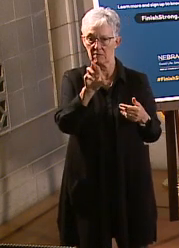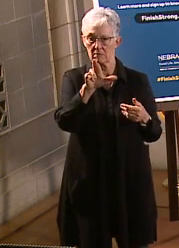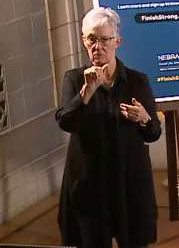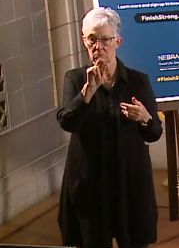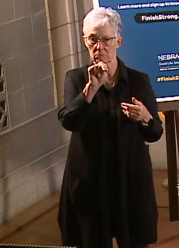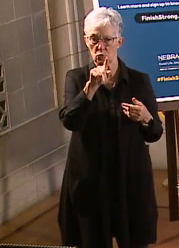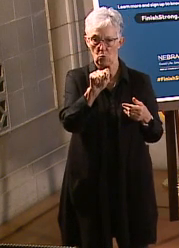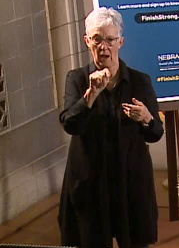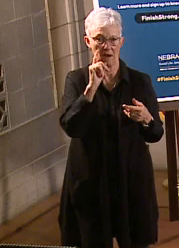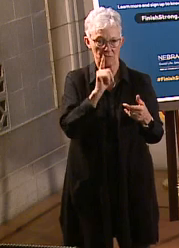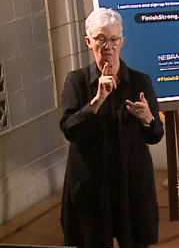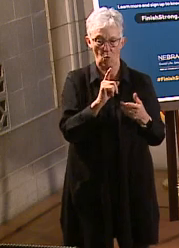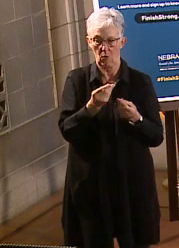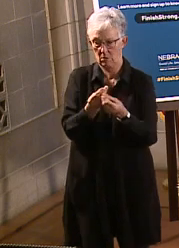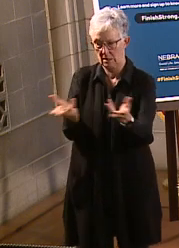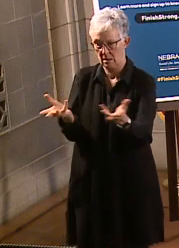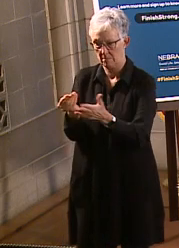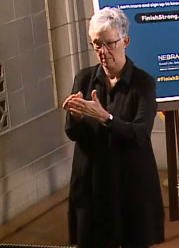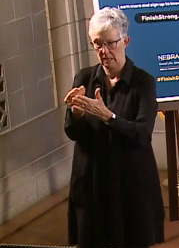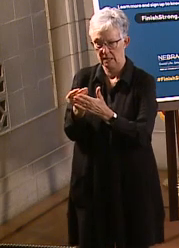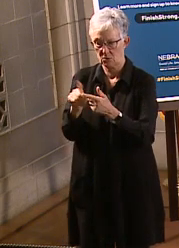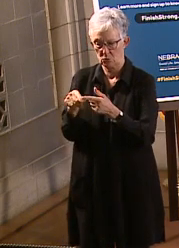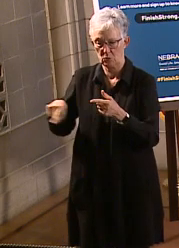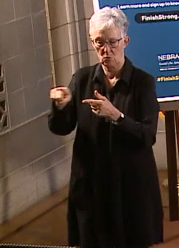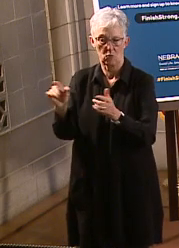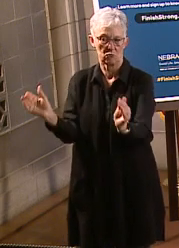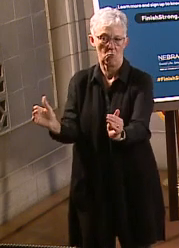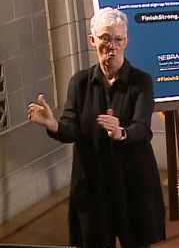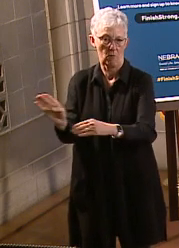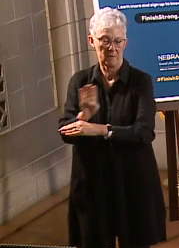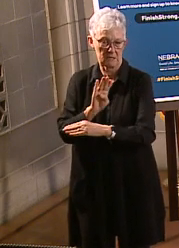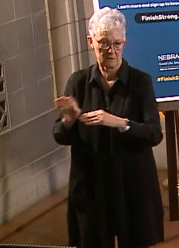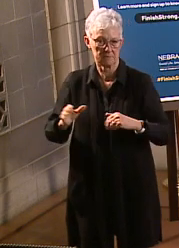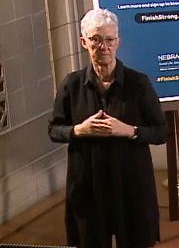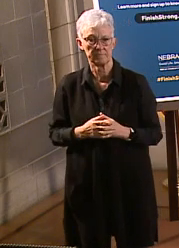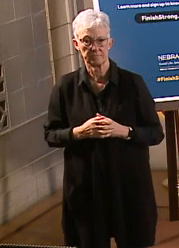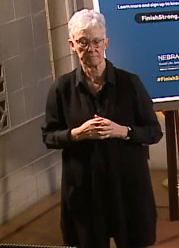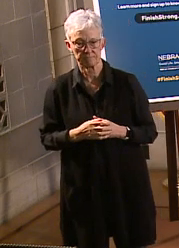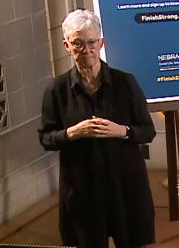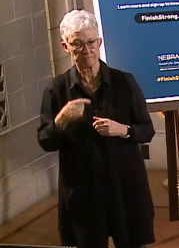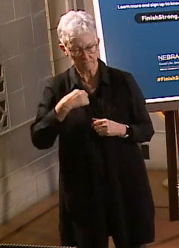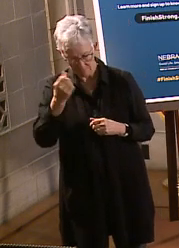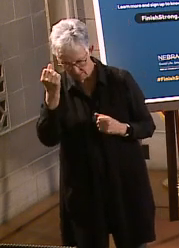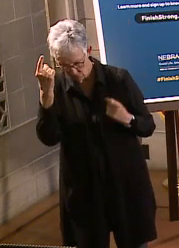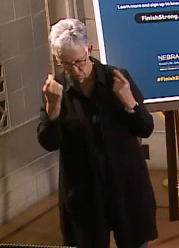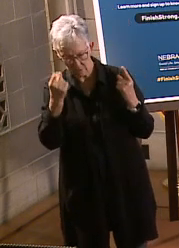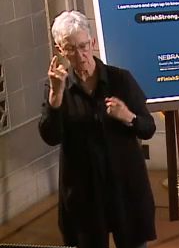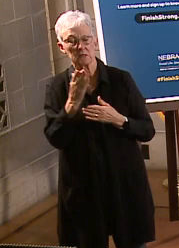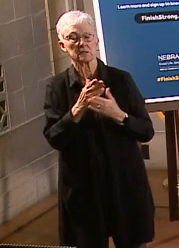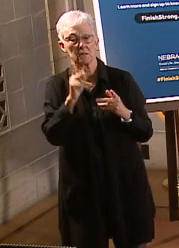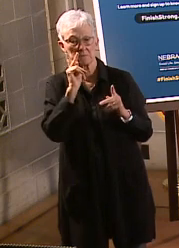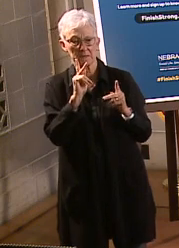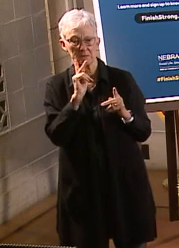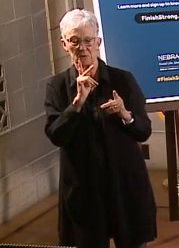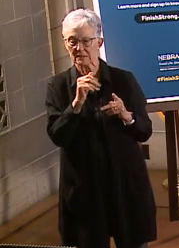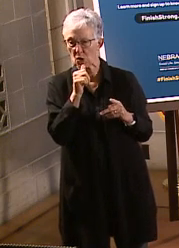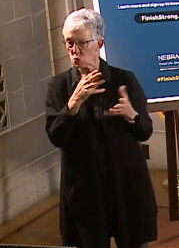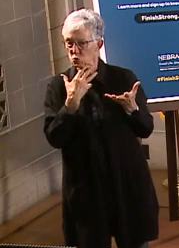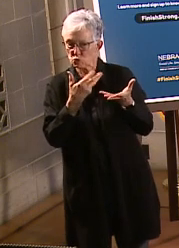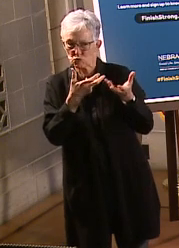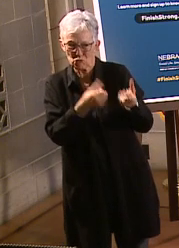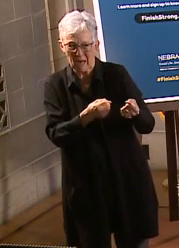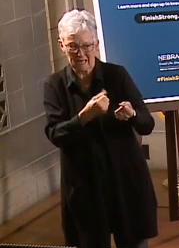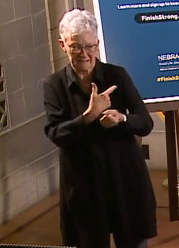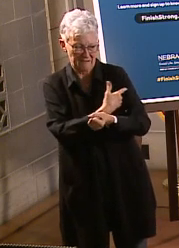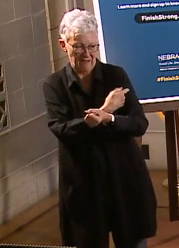to businesses last year. I also understand that there are some misgivings and distress when it comes to the vaccine, but